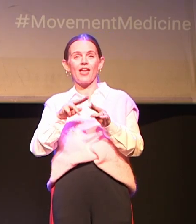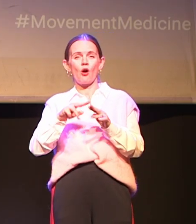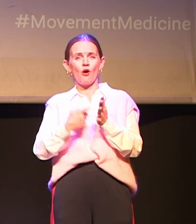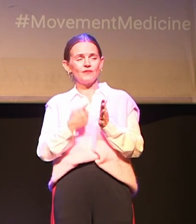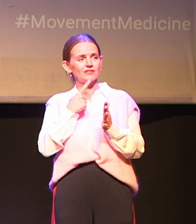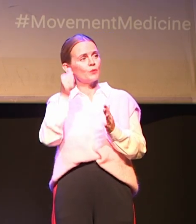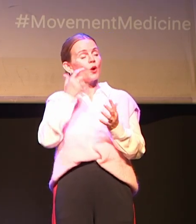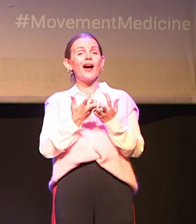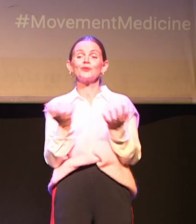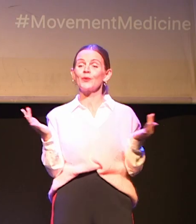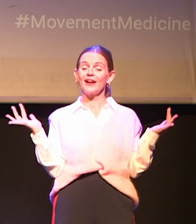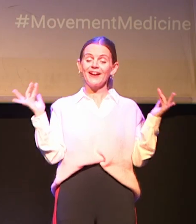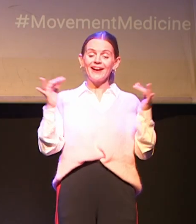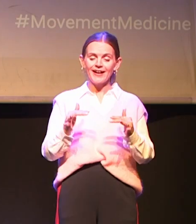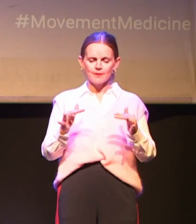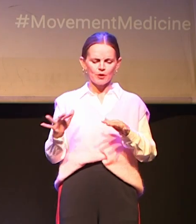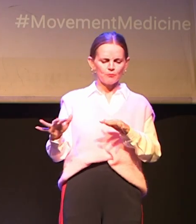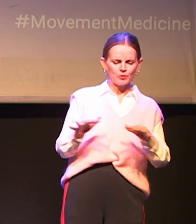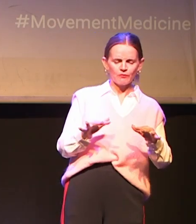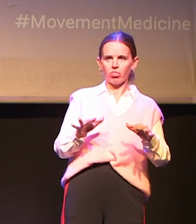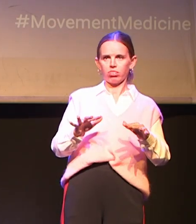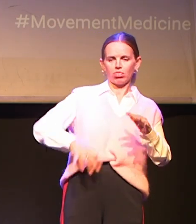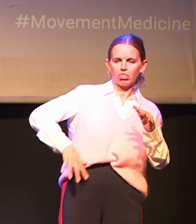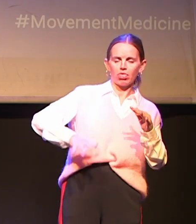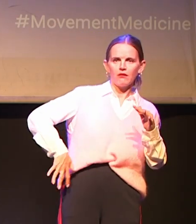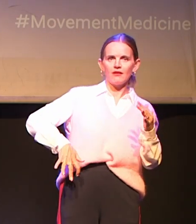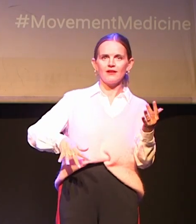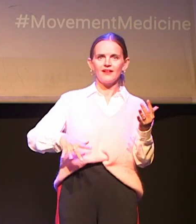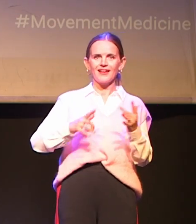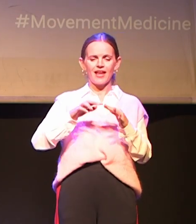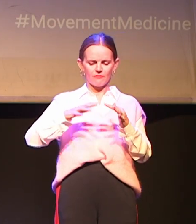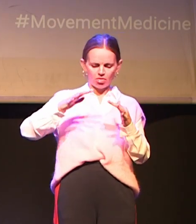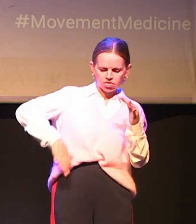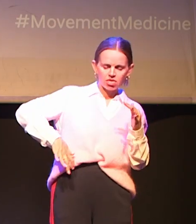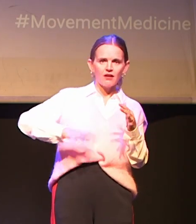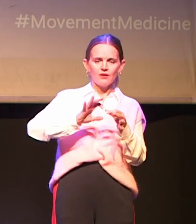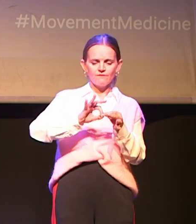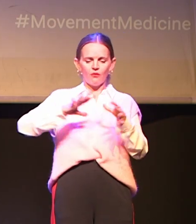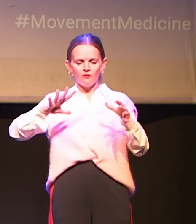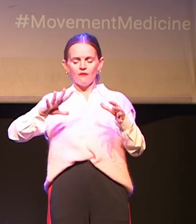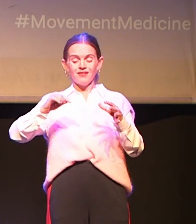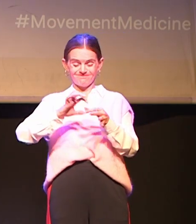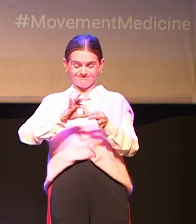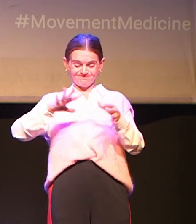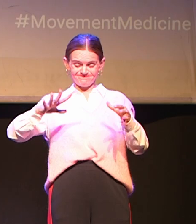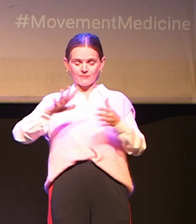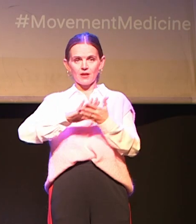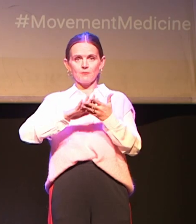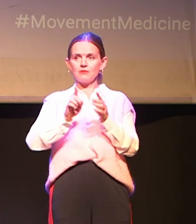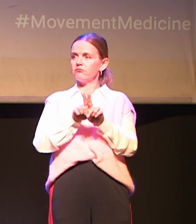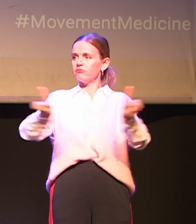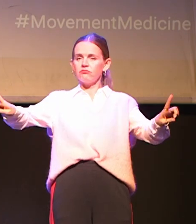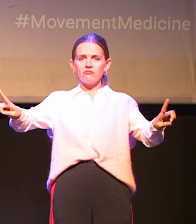together. And we don't know how to move together because when we fall out, we fall apart. And actually, my